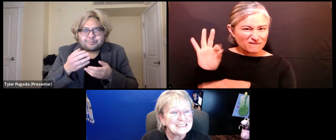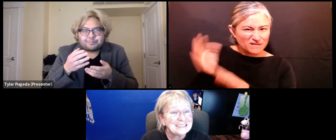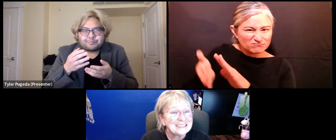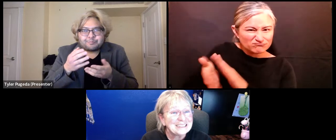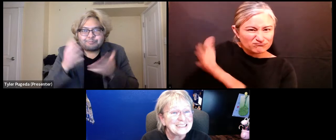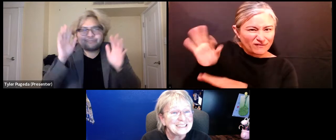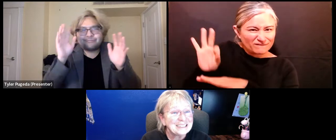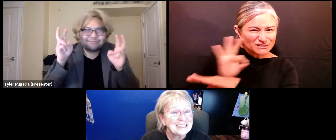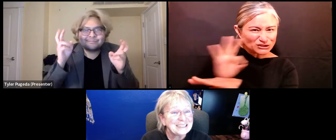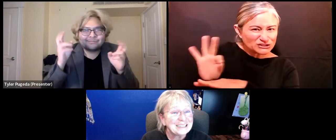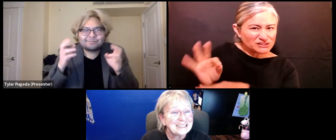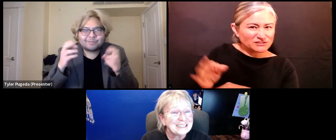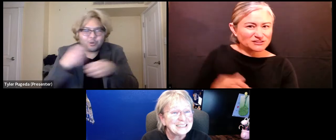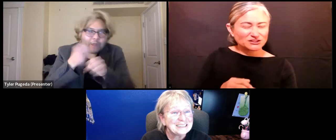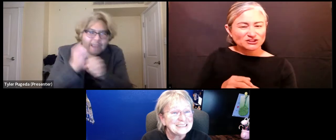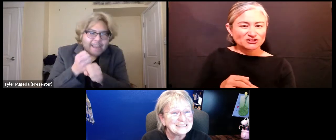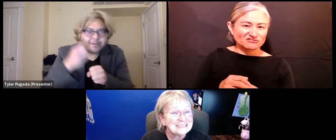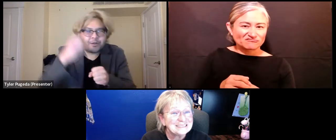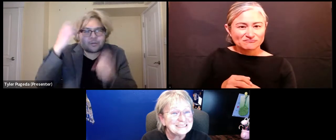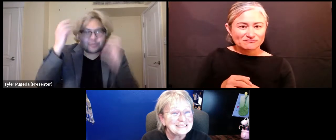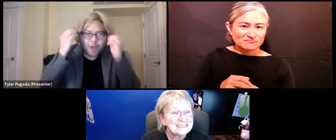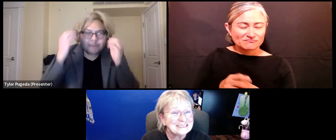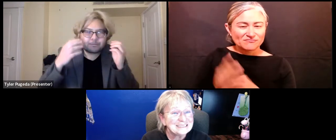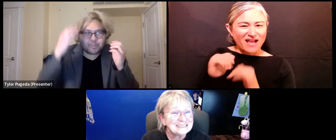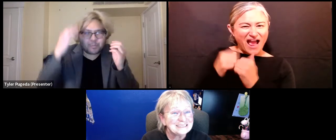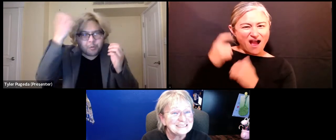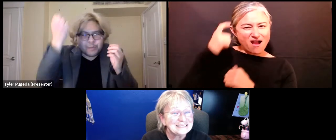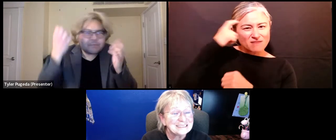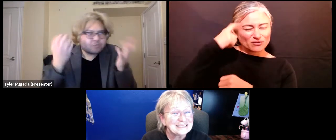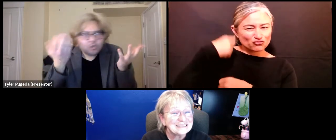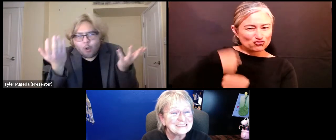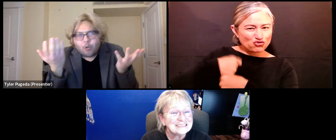how it functions, and,